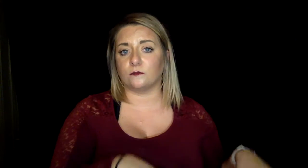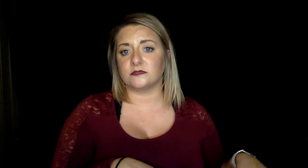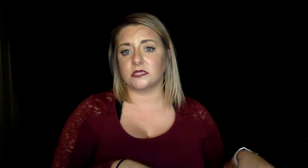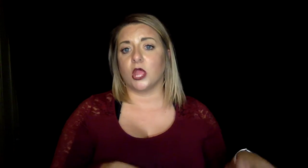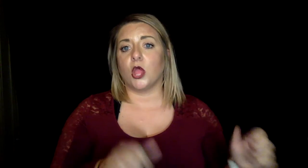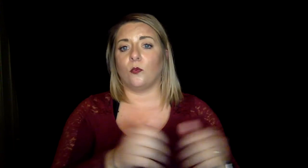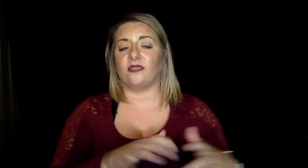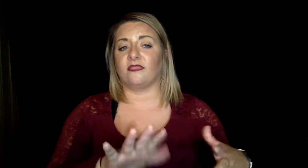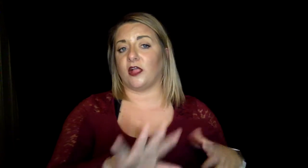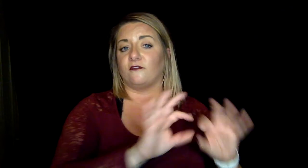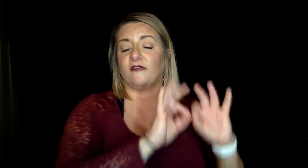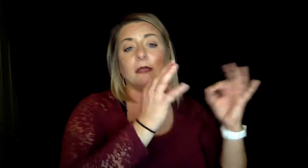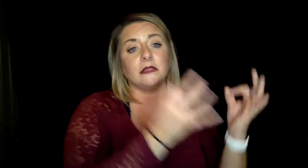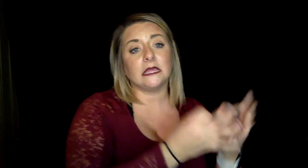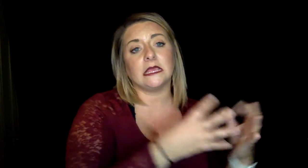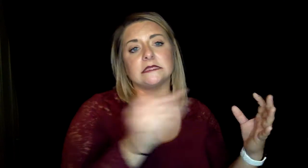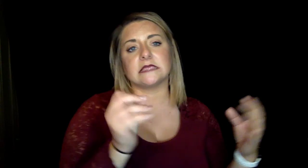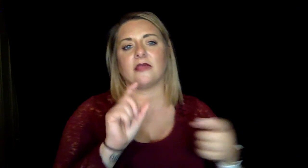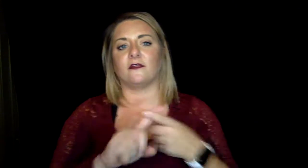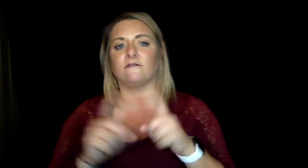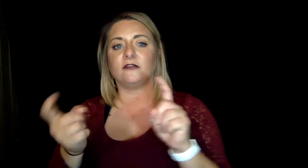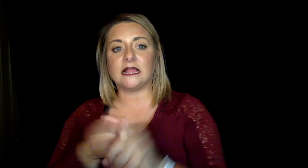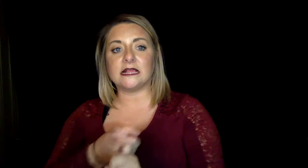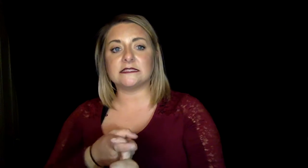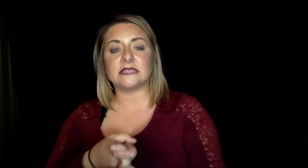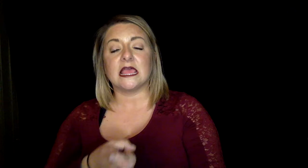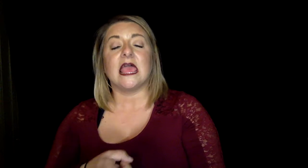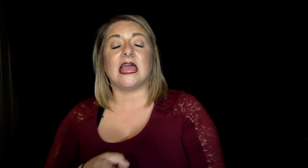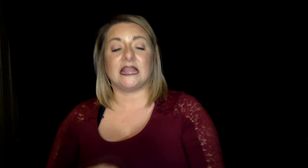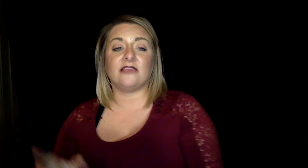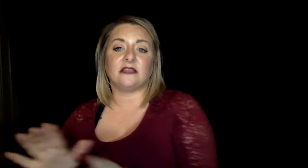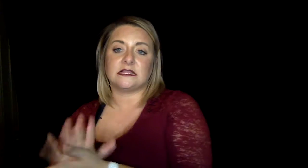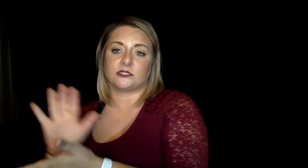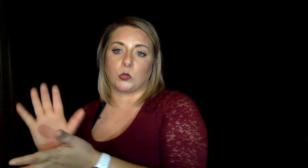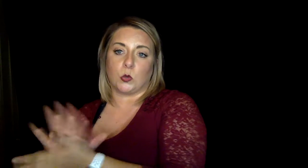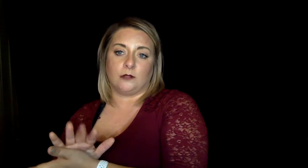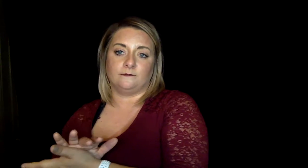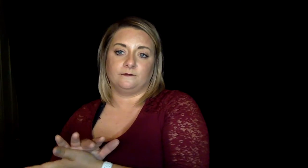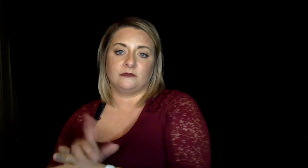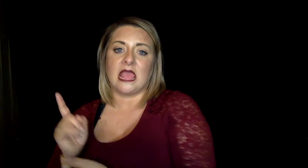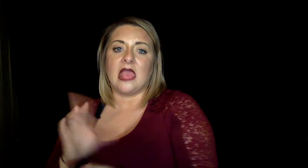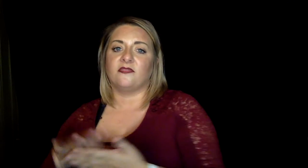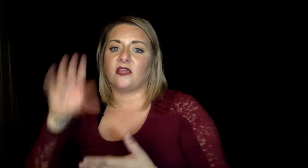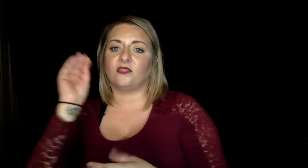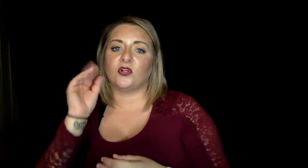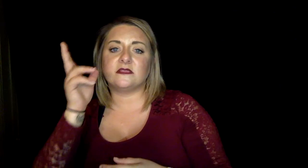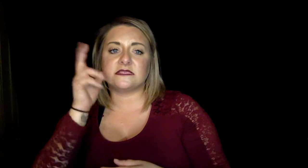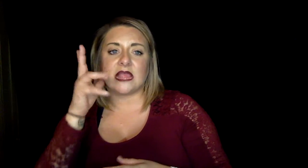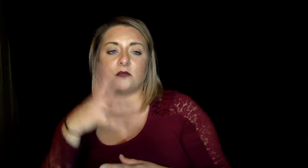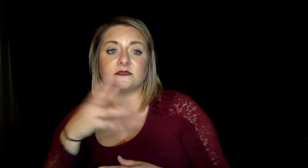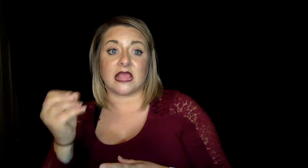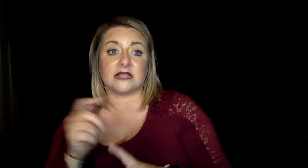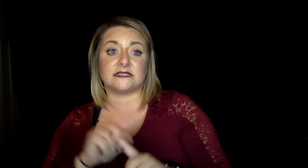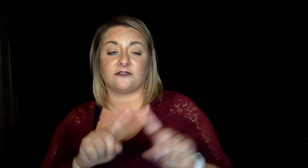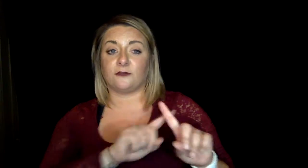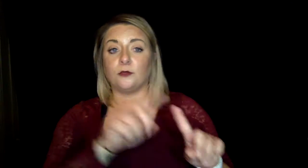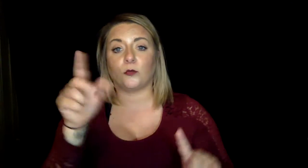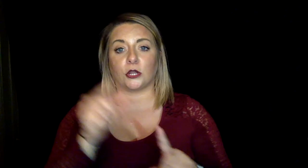homes, with their families and their friends, and even at school. They learn the sounds and different